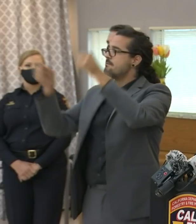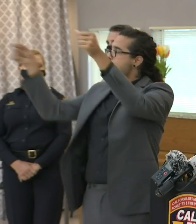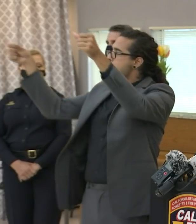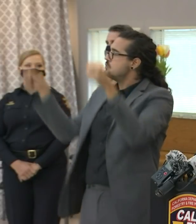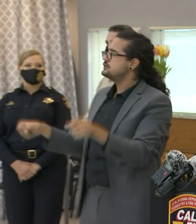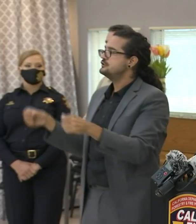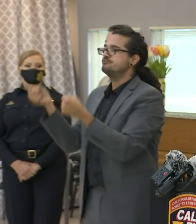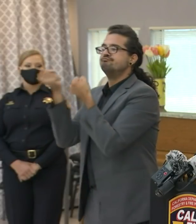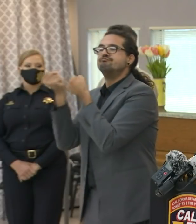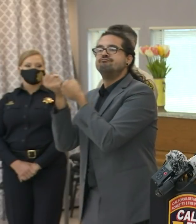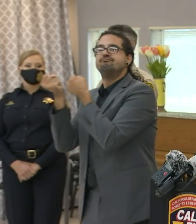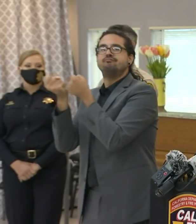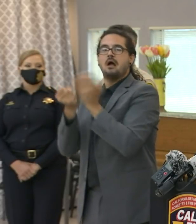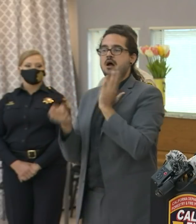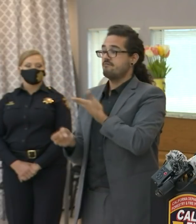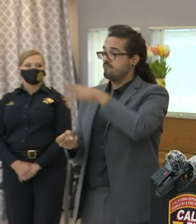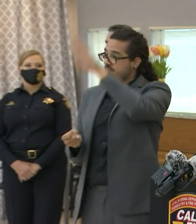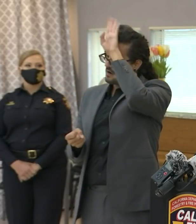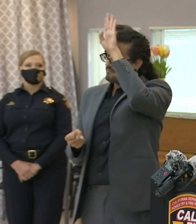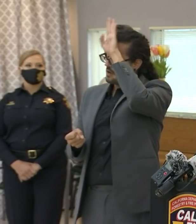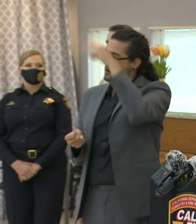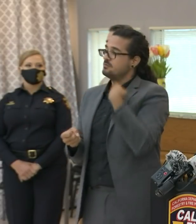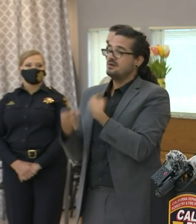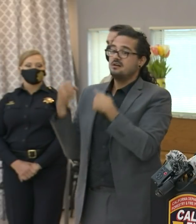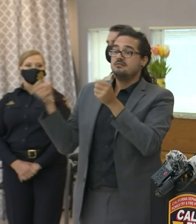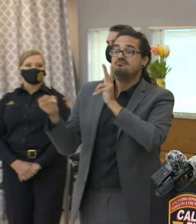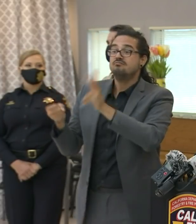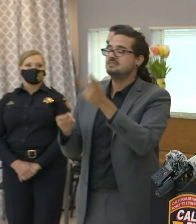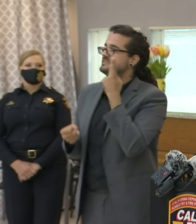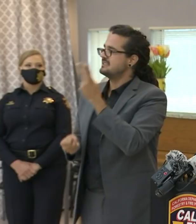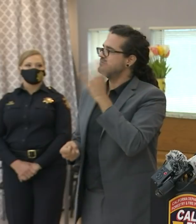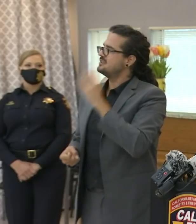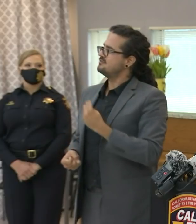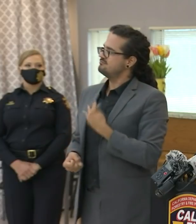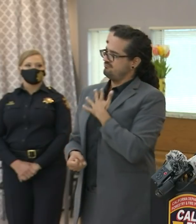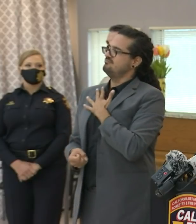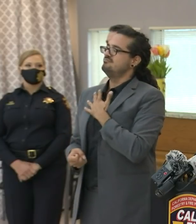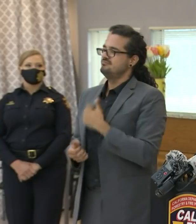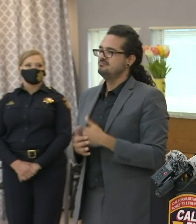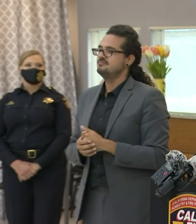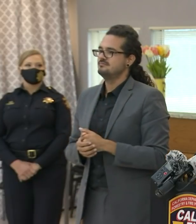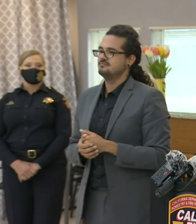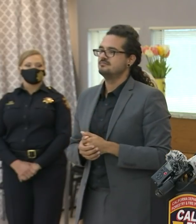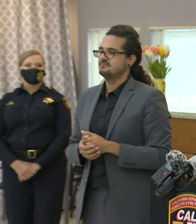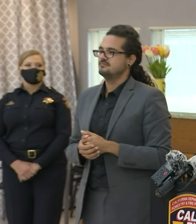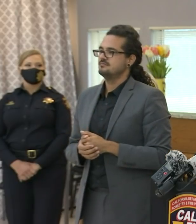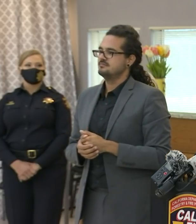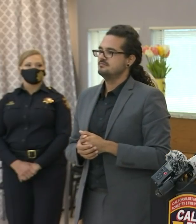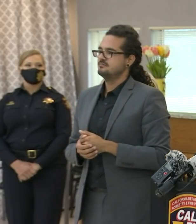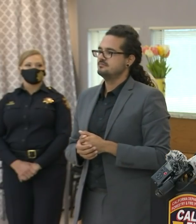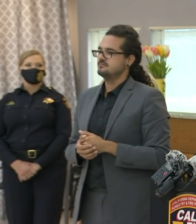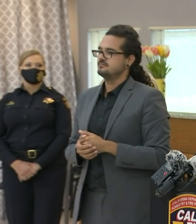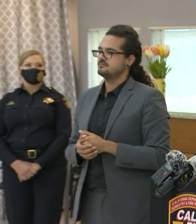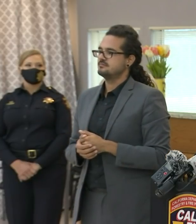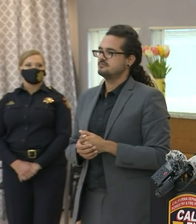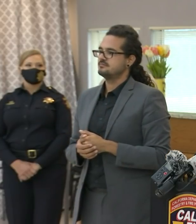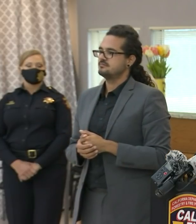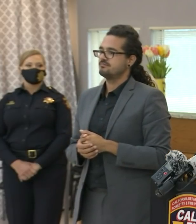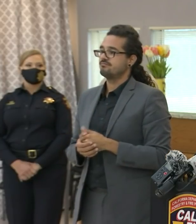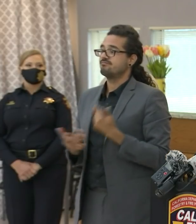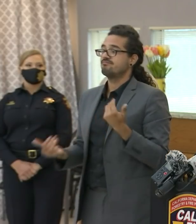that's our suggestion. For donations, specifically for fire victims, please contact those nonprofit organizations such